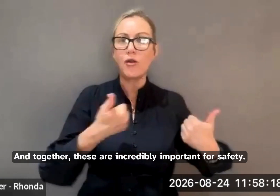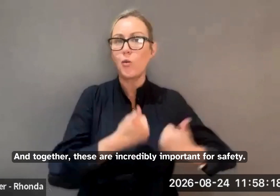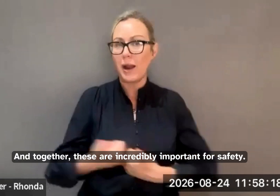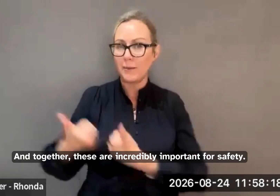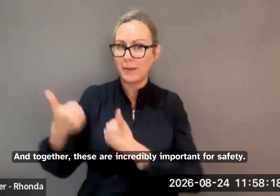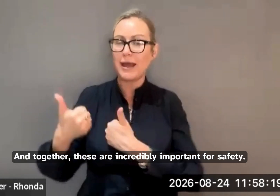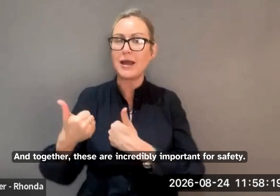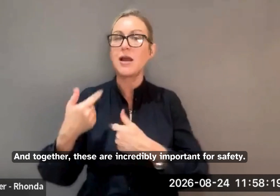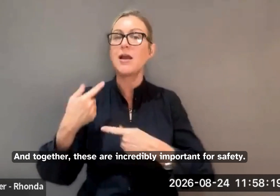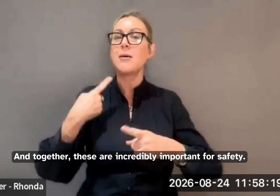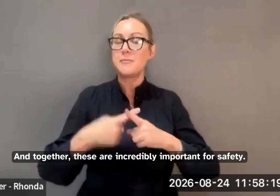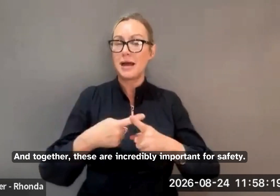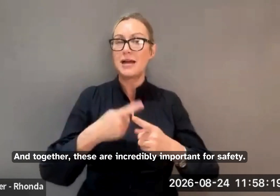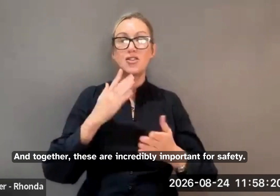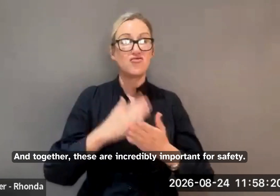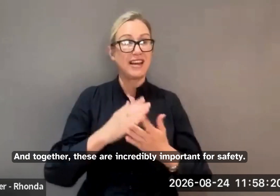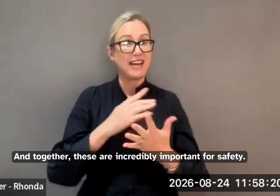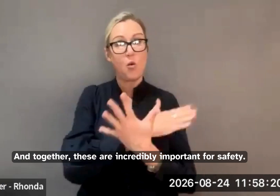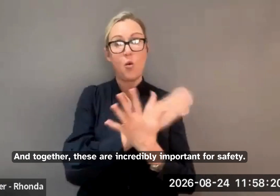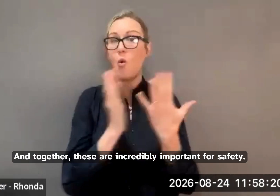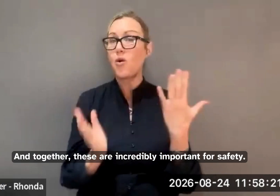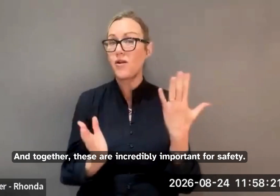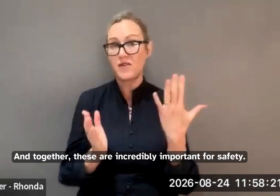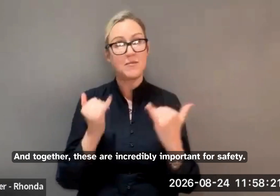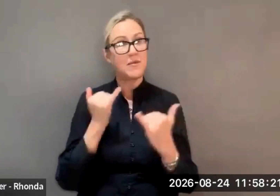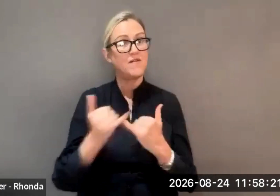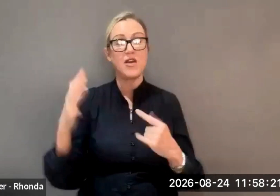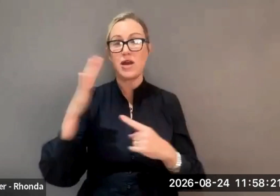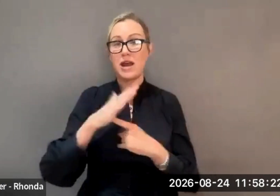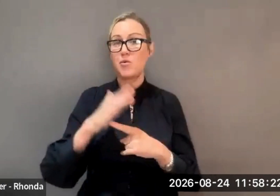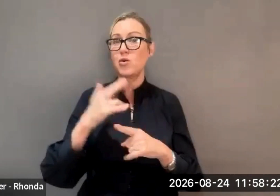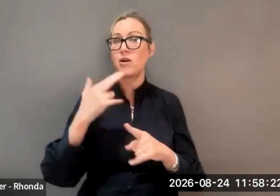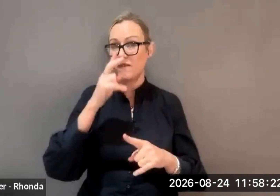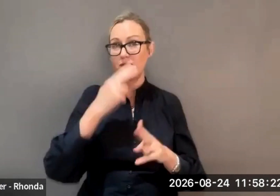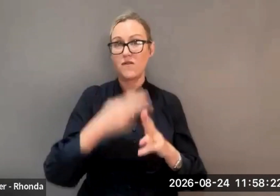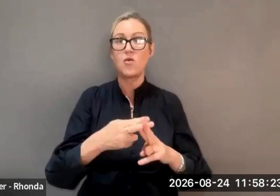and together these are incredibly important for safety.